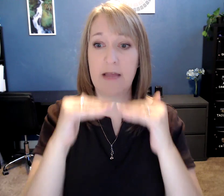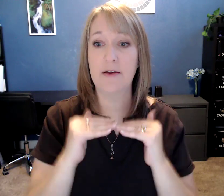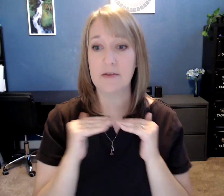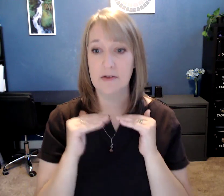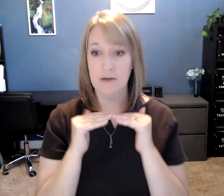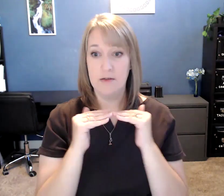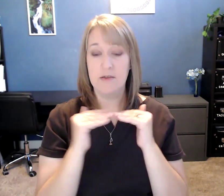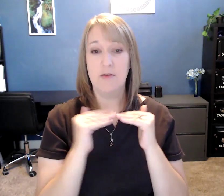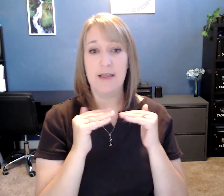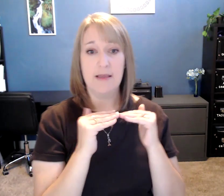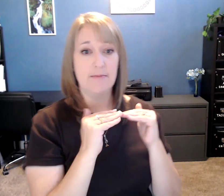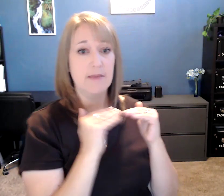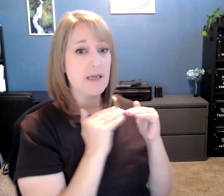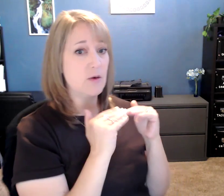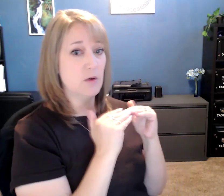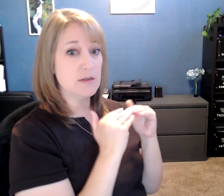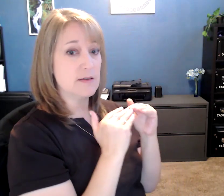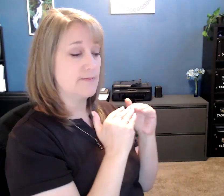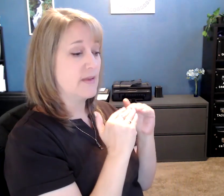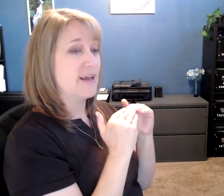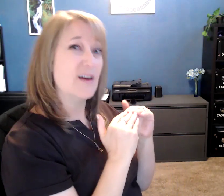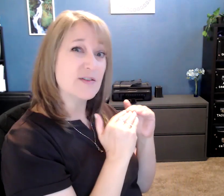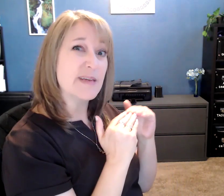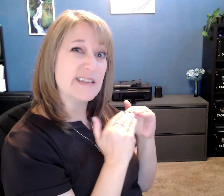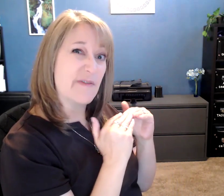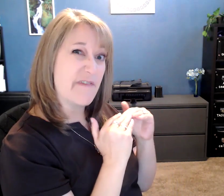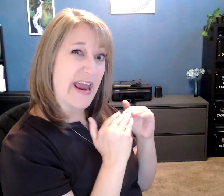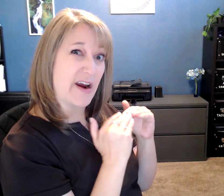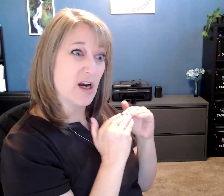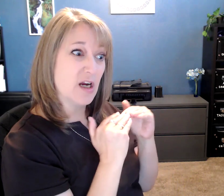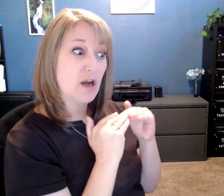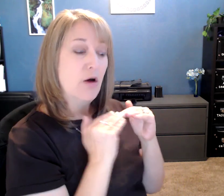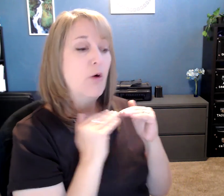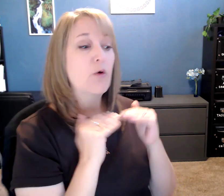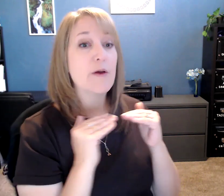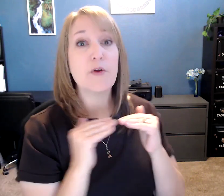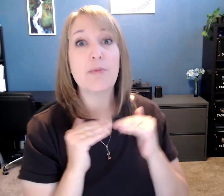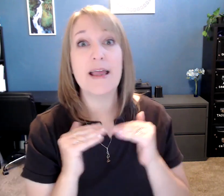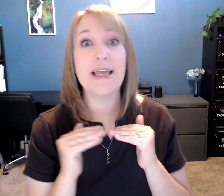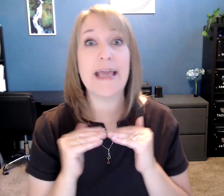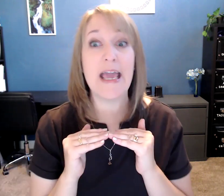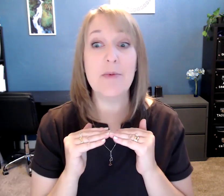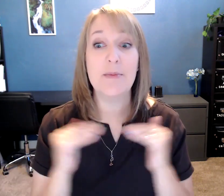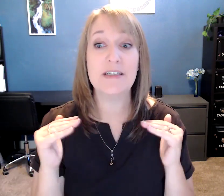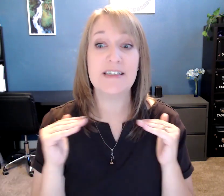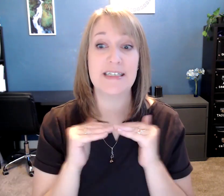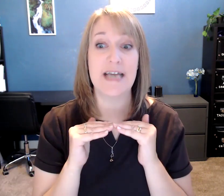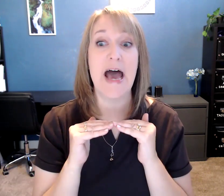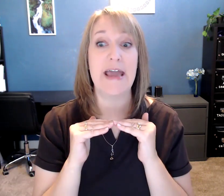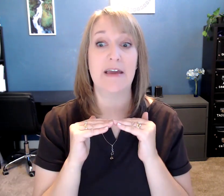together. So like that. Equals. It also means fair Or if you're playing a game, it means to tie